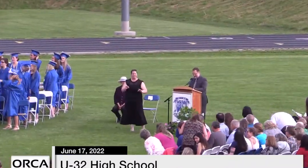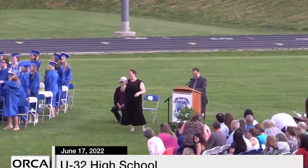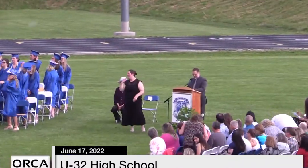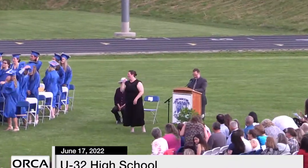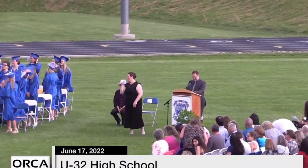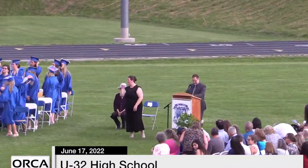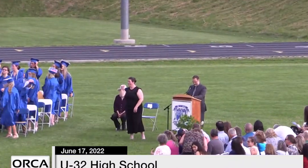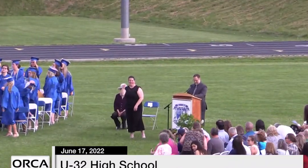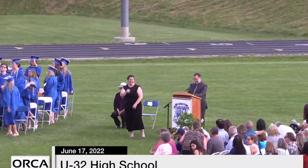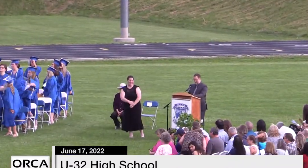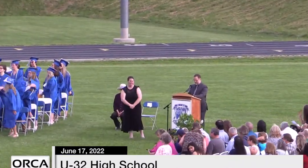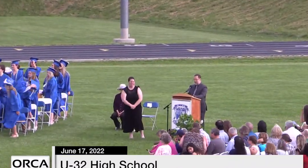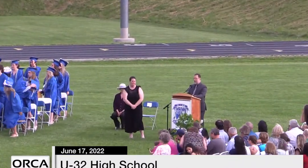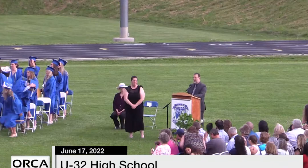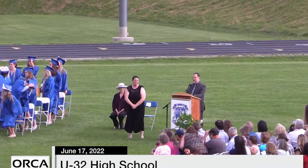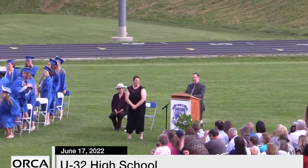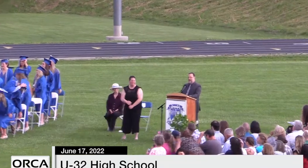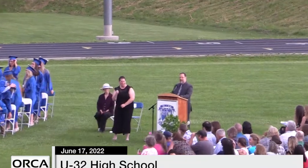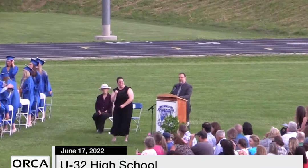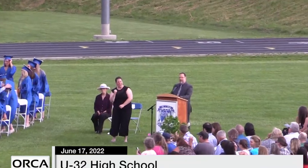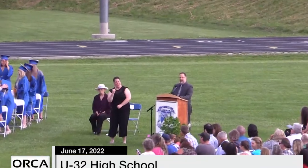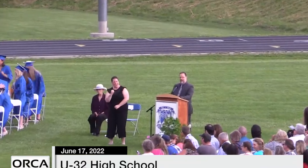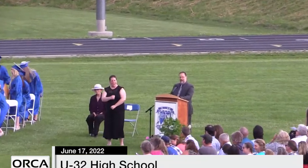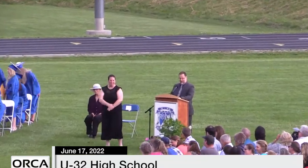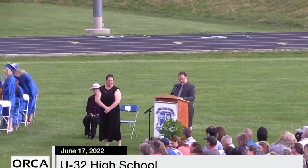Thank you, Tia.